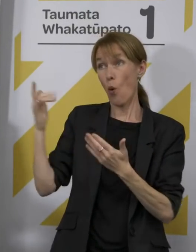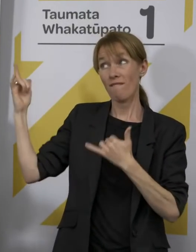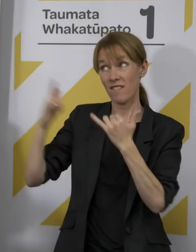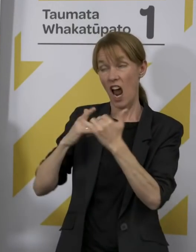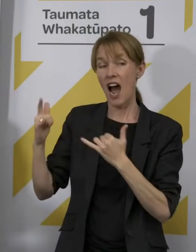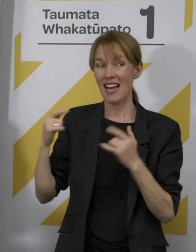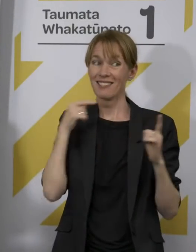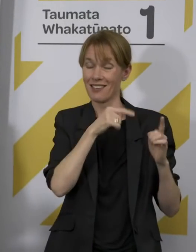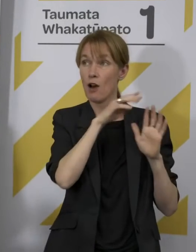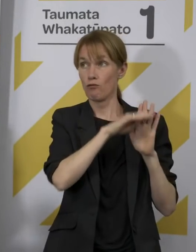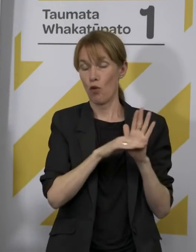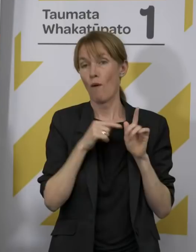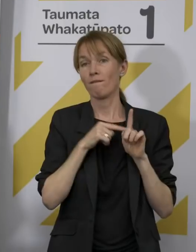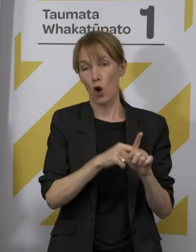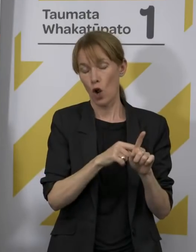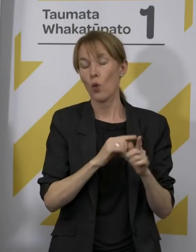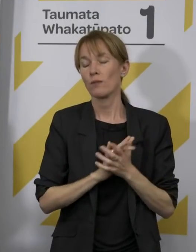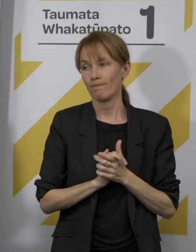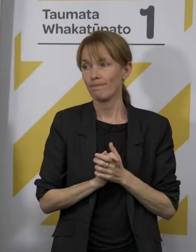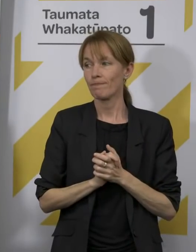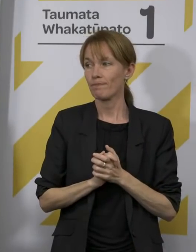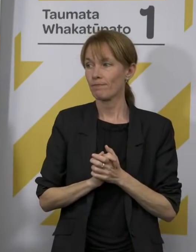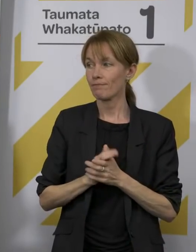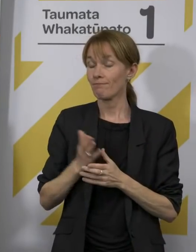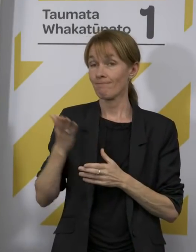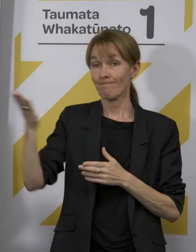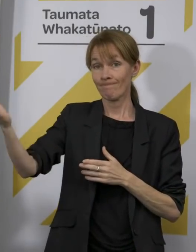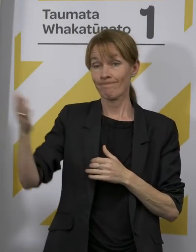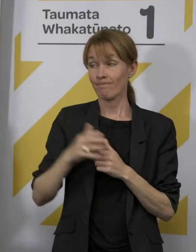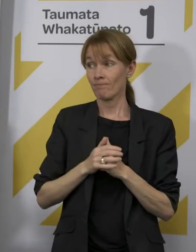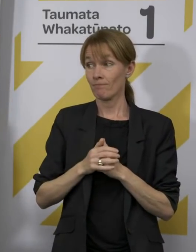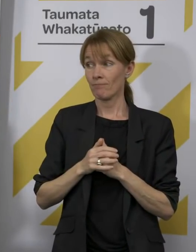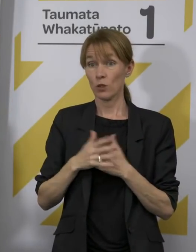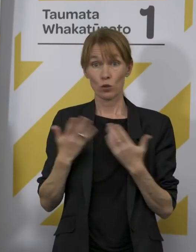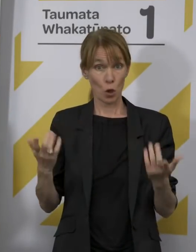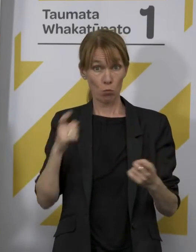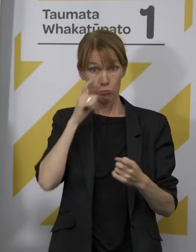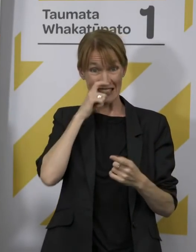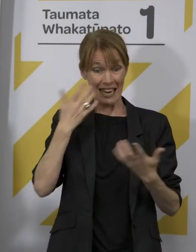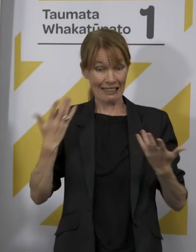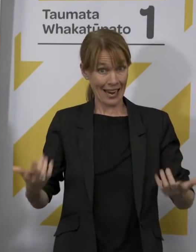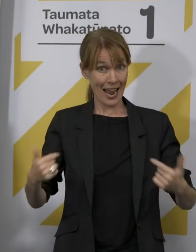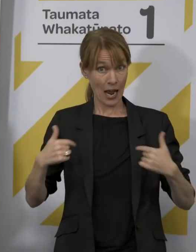flight as they were with that original Wuhan flight. So as it stands right now, I could, if I was a